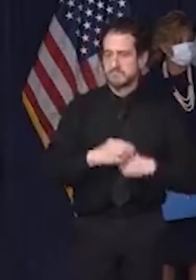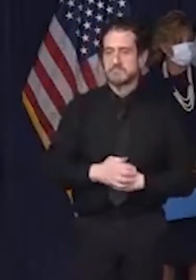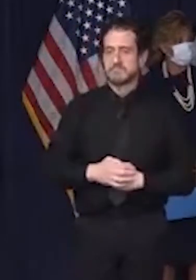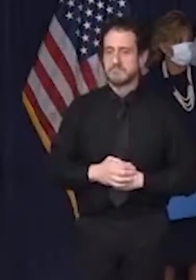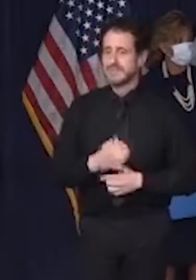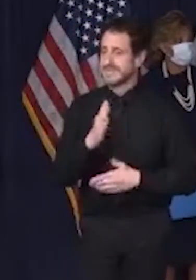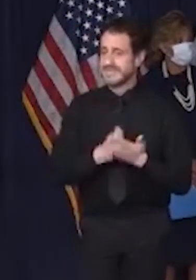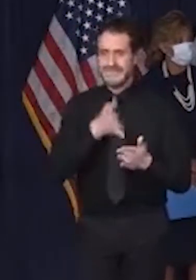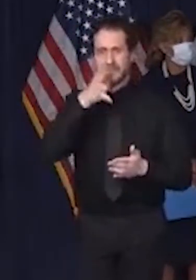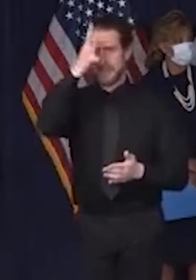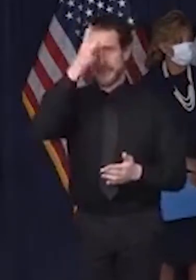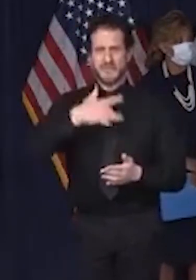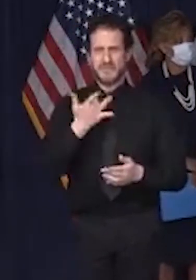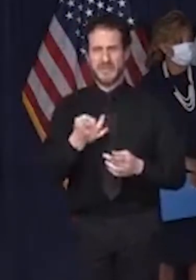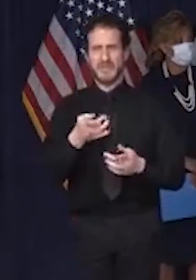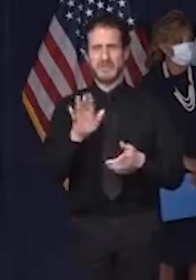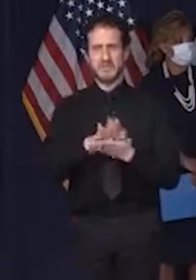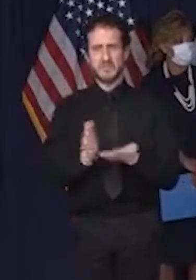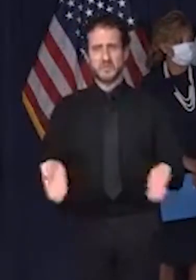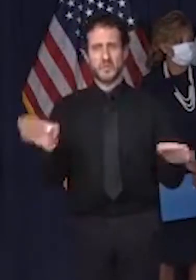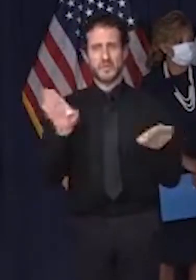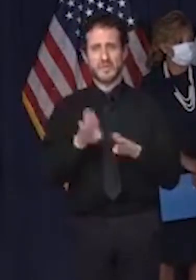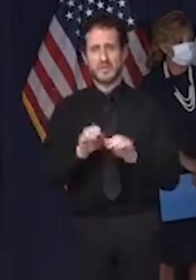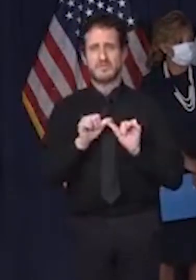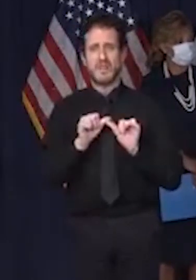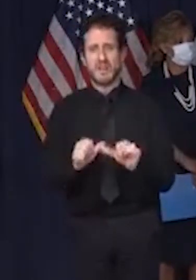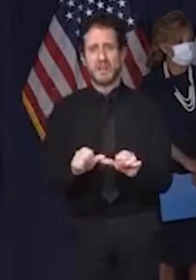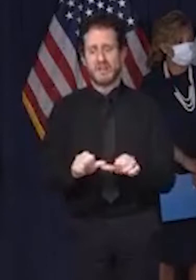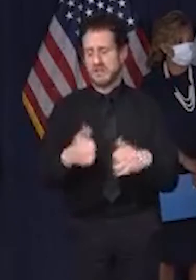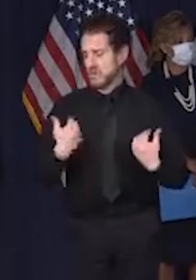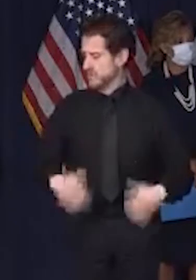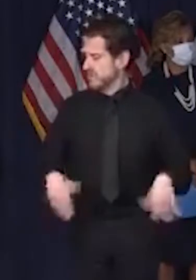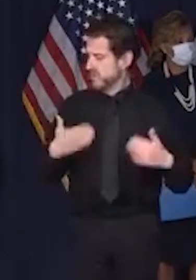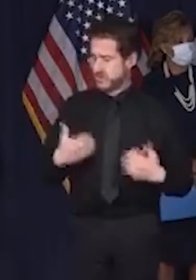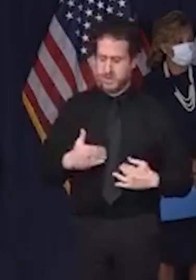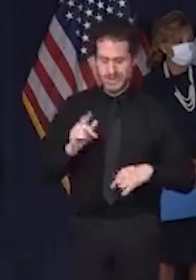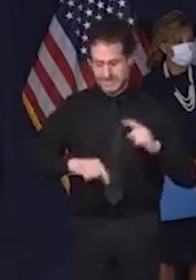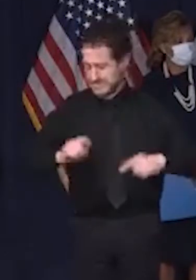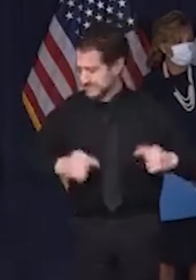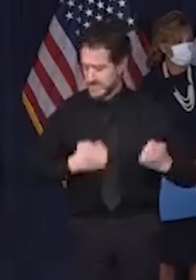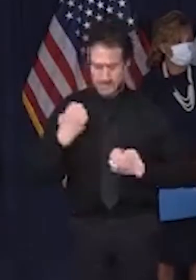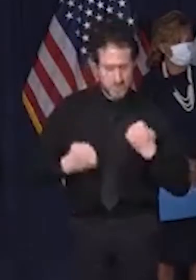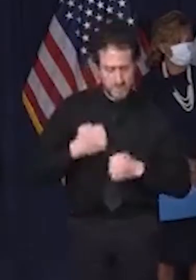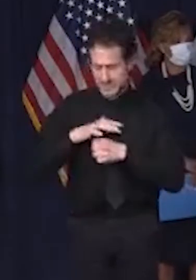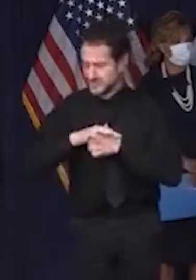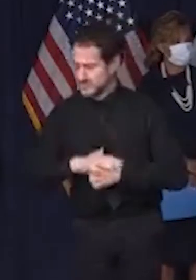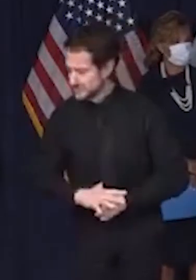of emotions because of this pandemic, along with some extra stress